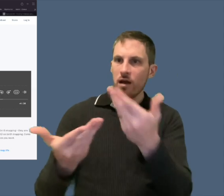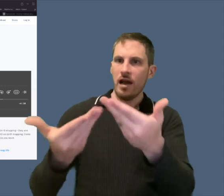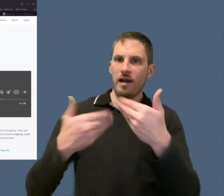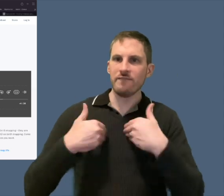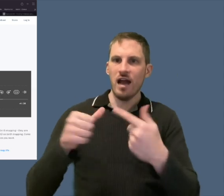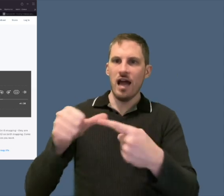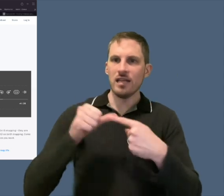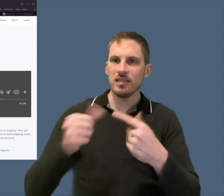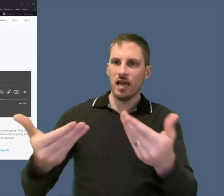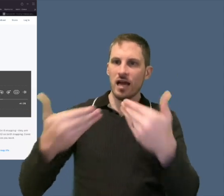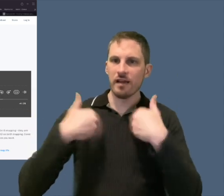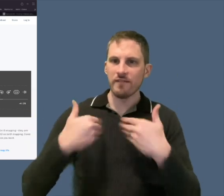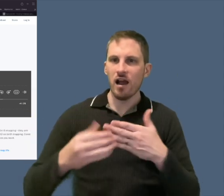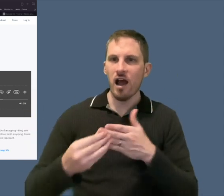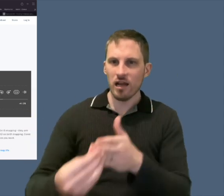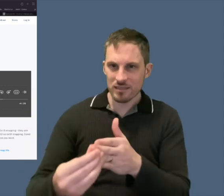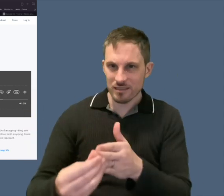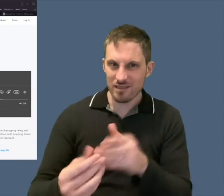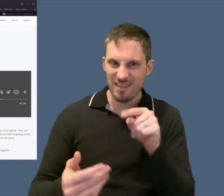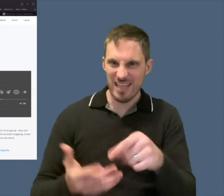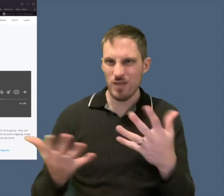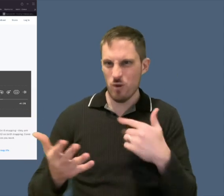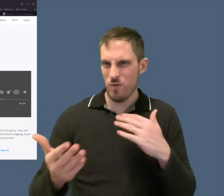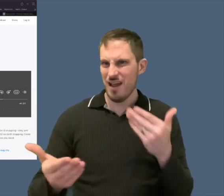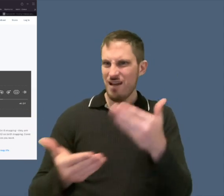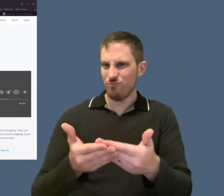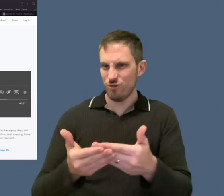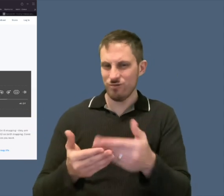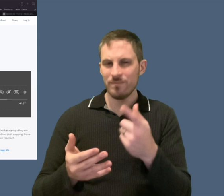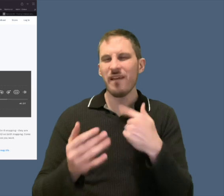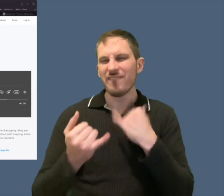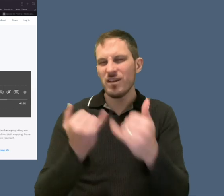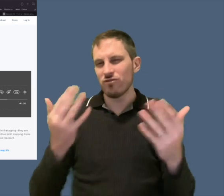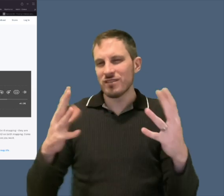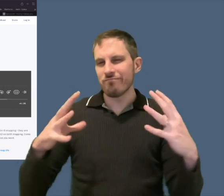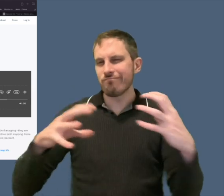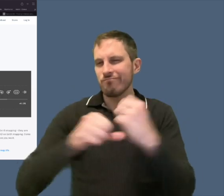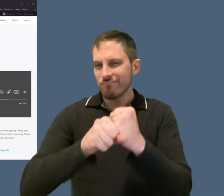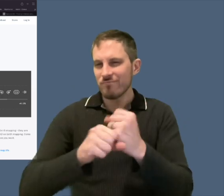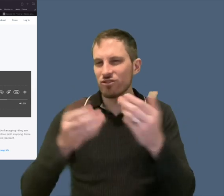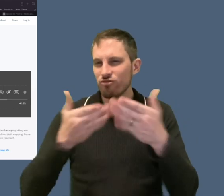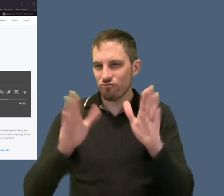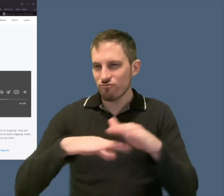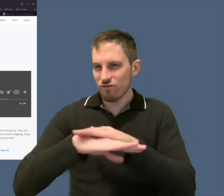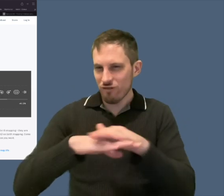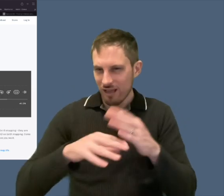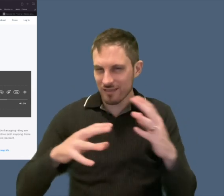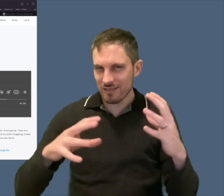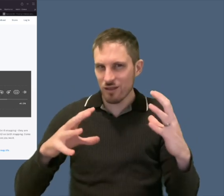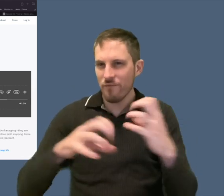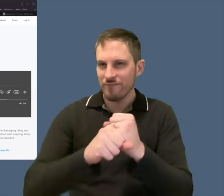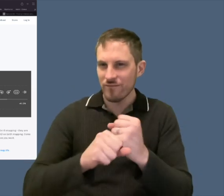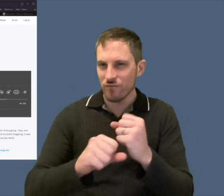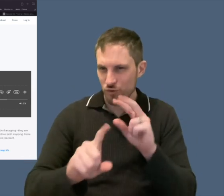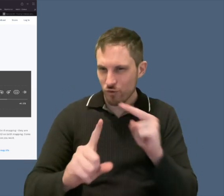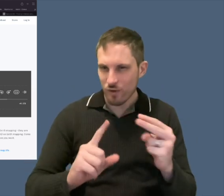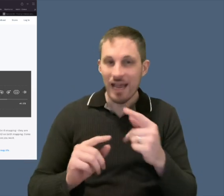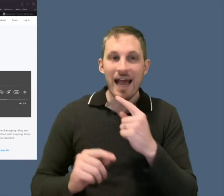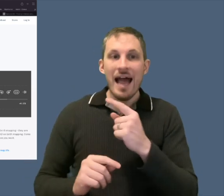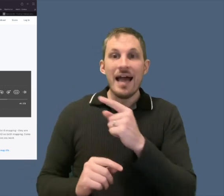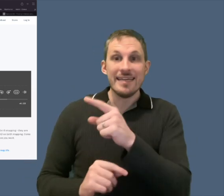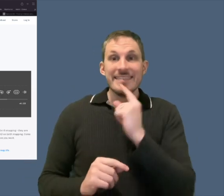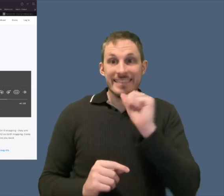and guidance. And so that's where we're at as a very generalized overview. Absolutely. And it's